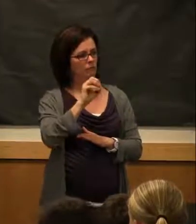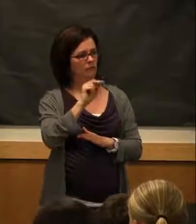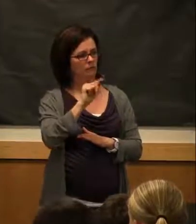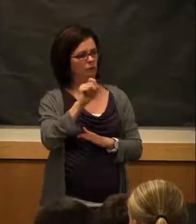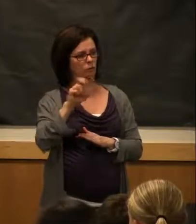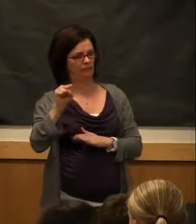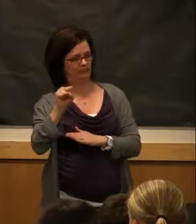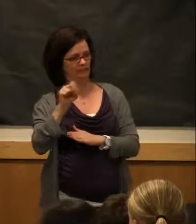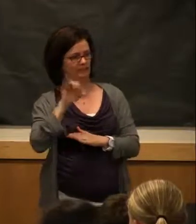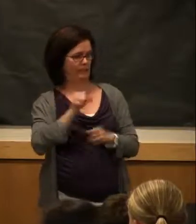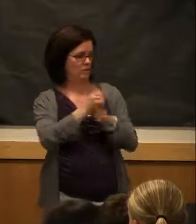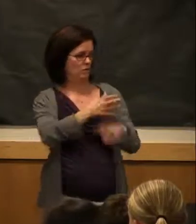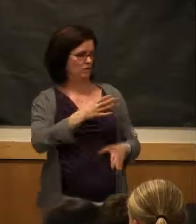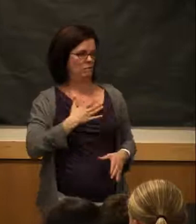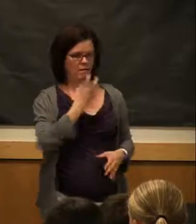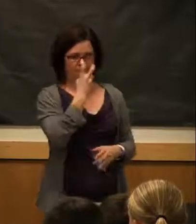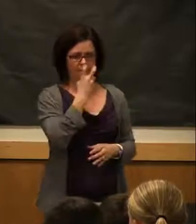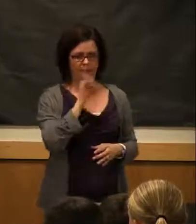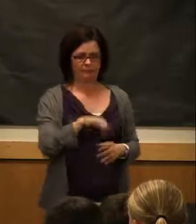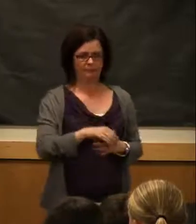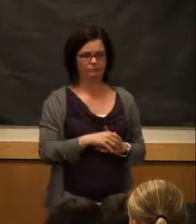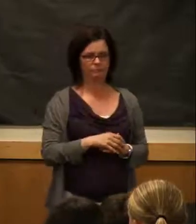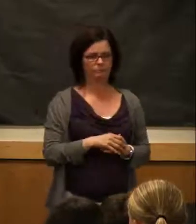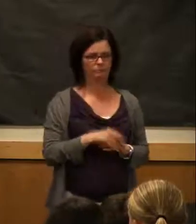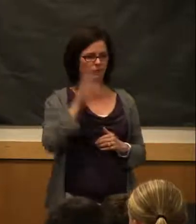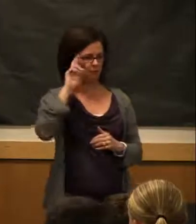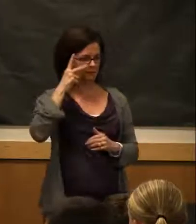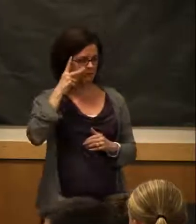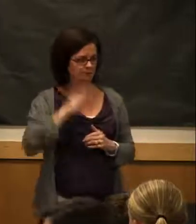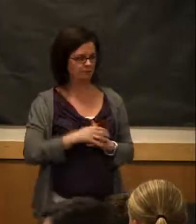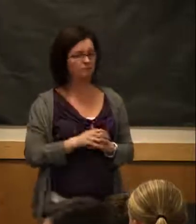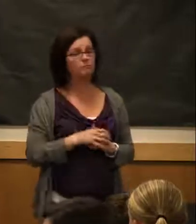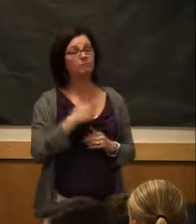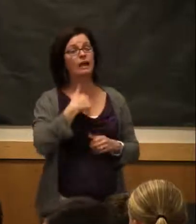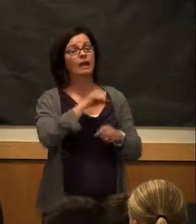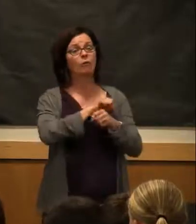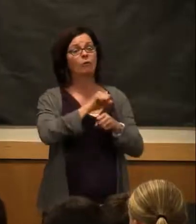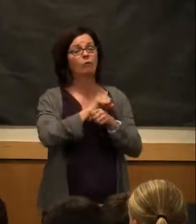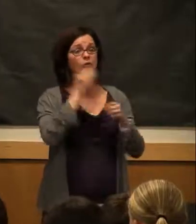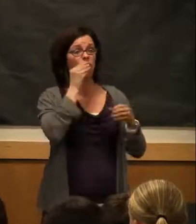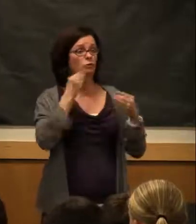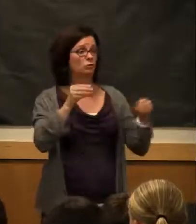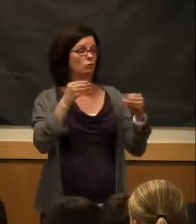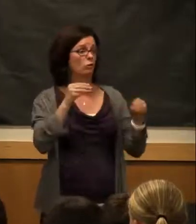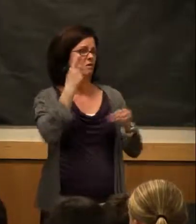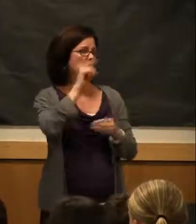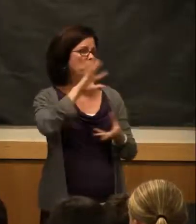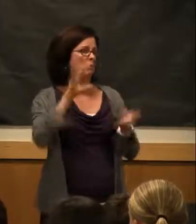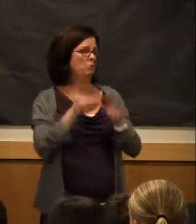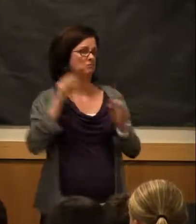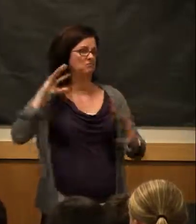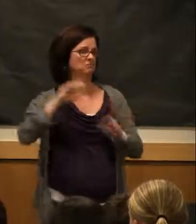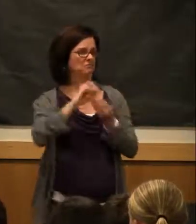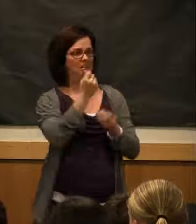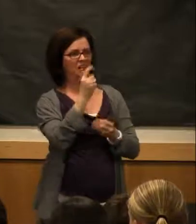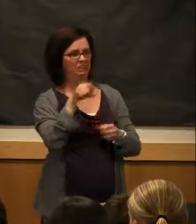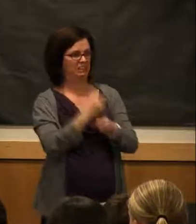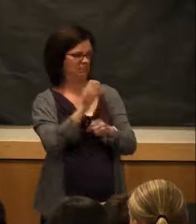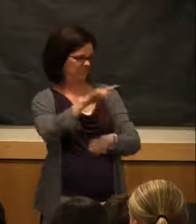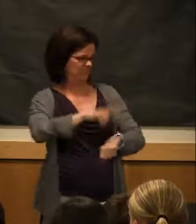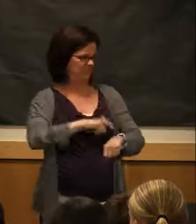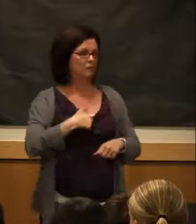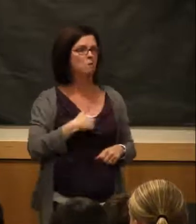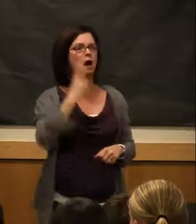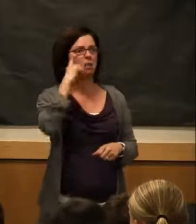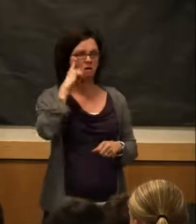blindness. And I had been working at a grocery store for 11 years, and I really thought that